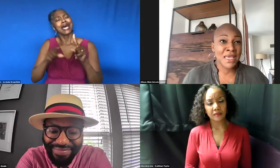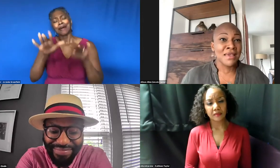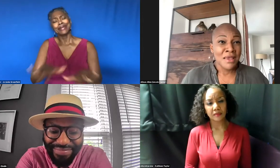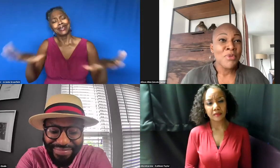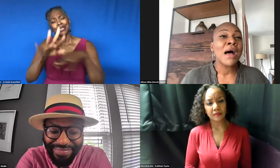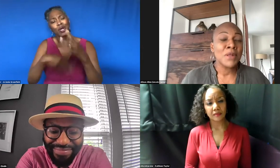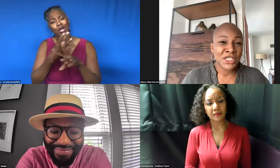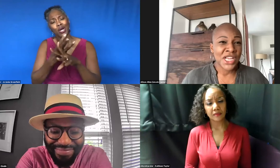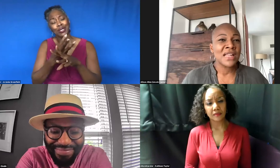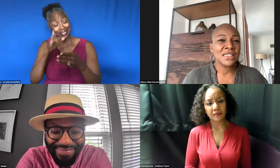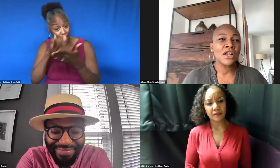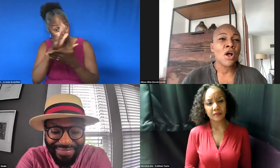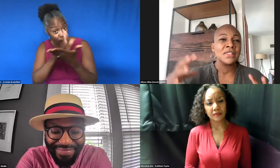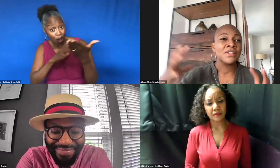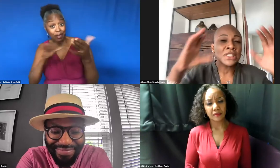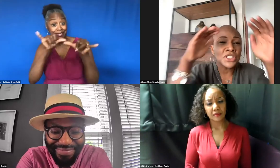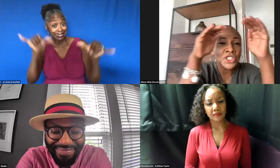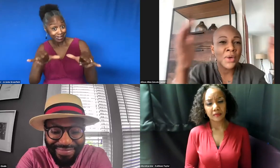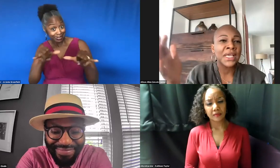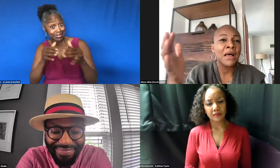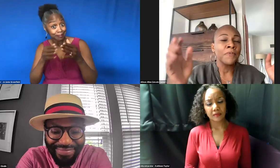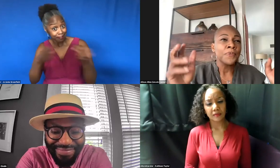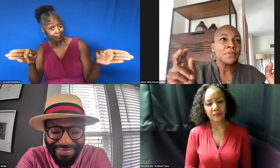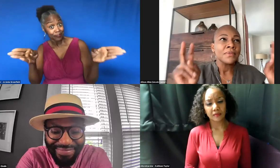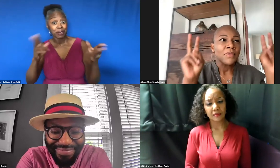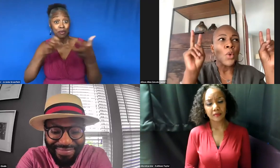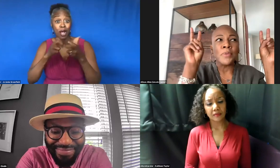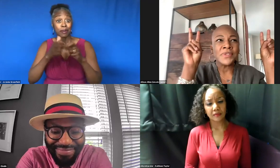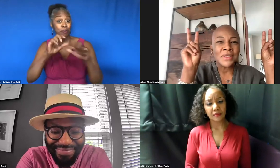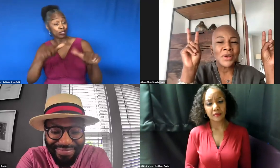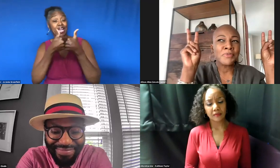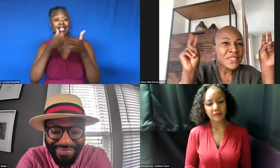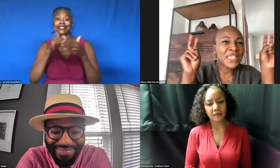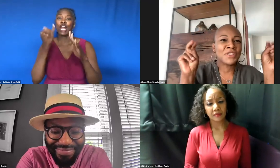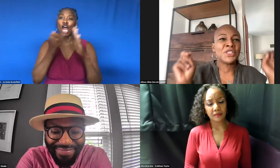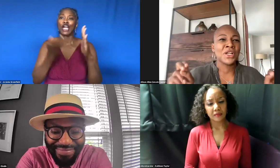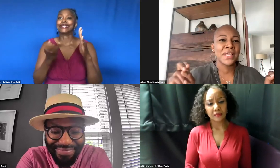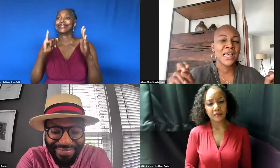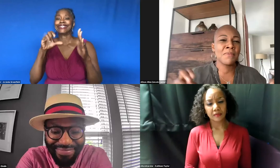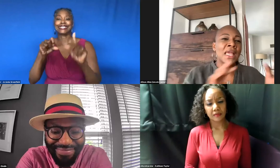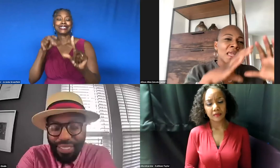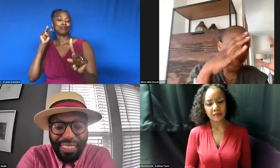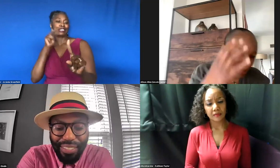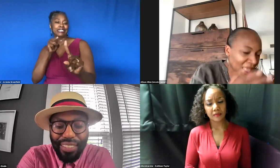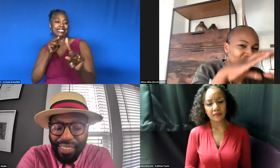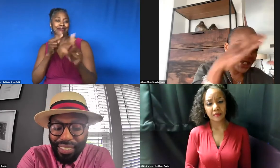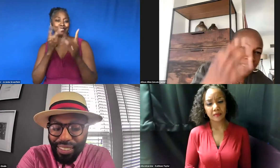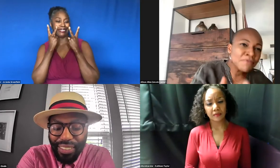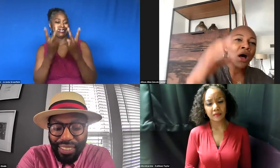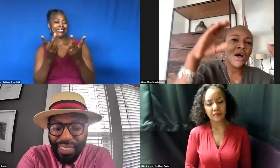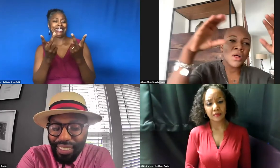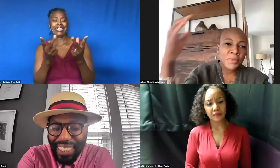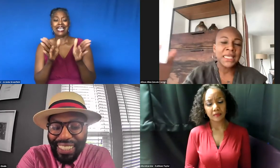the systemic problem and challenge that arts is really just showing up or perceived to be showing up in